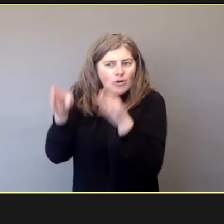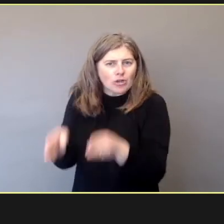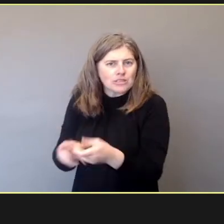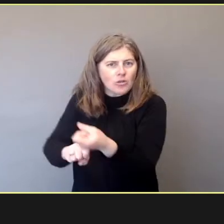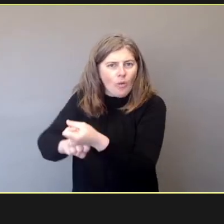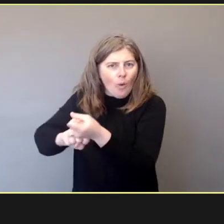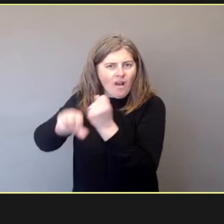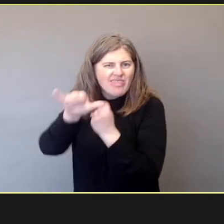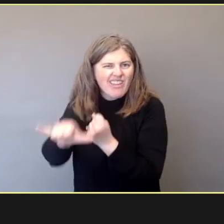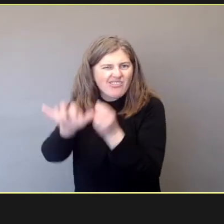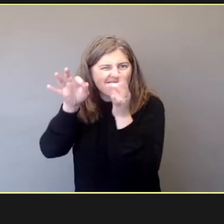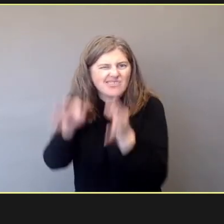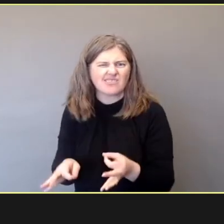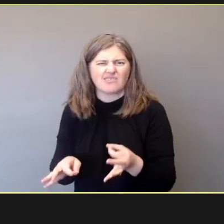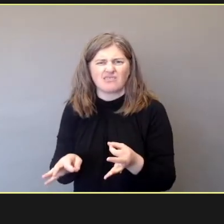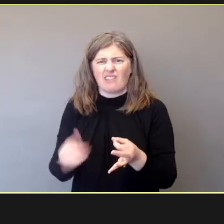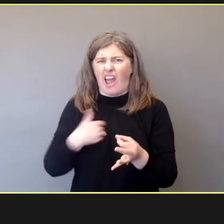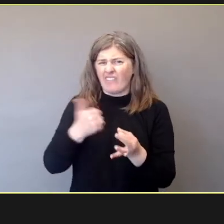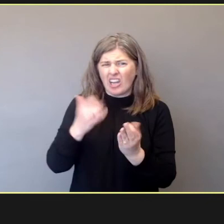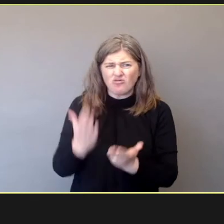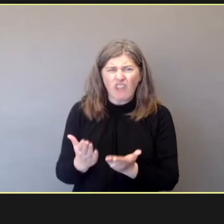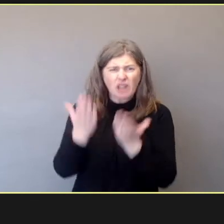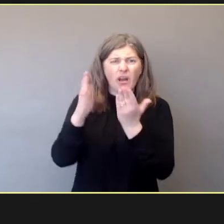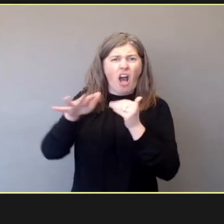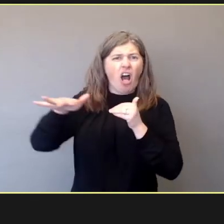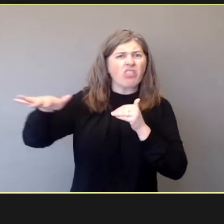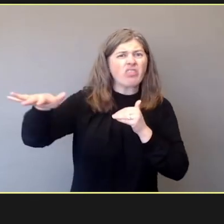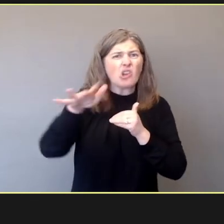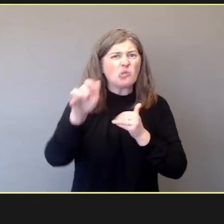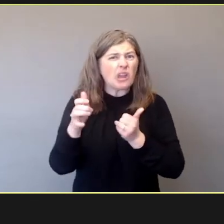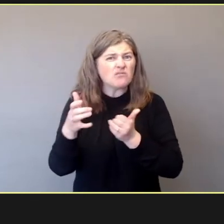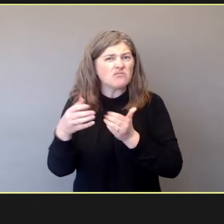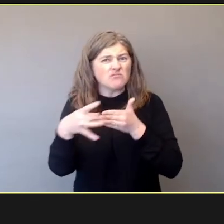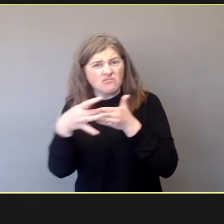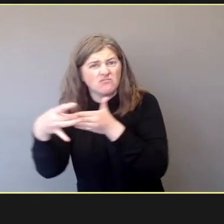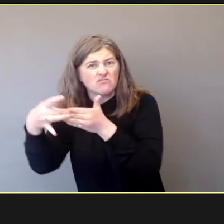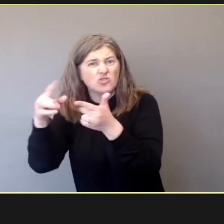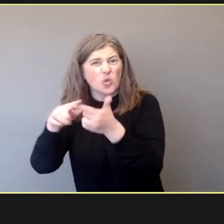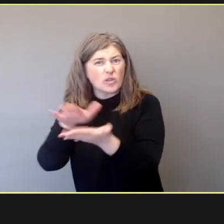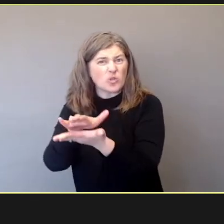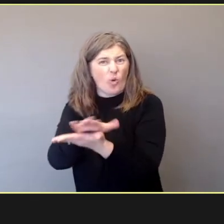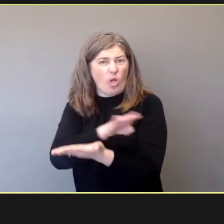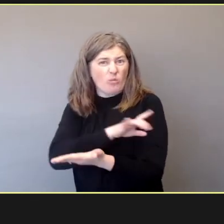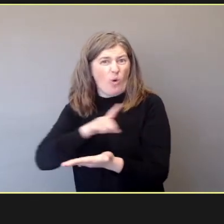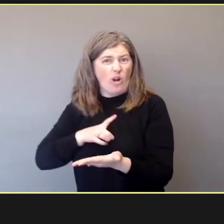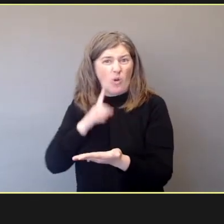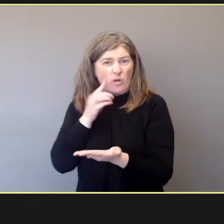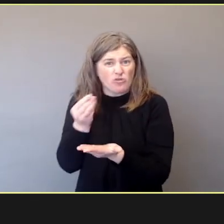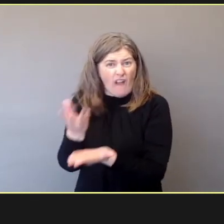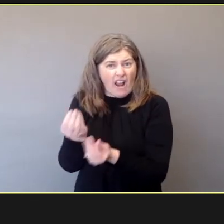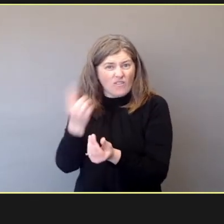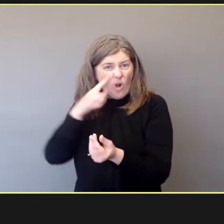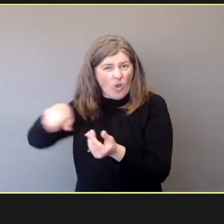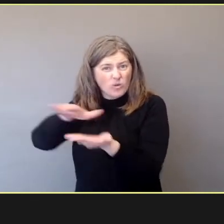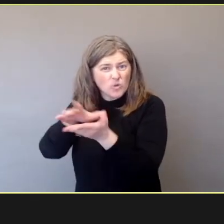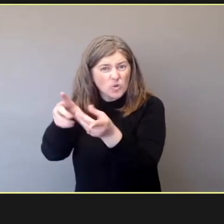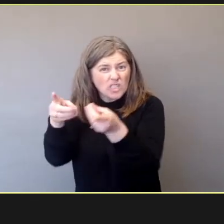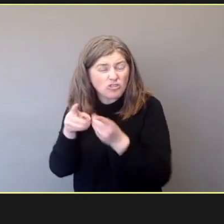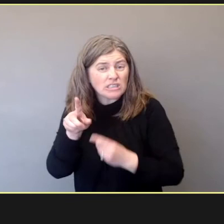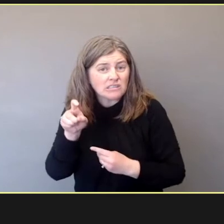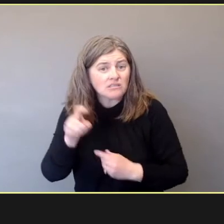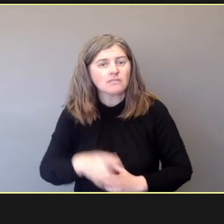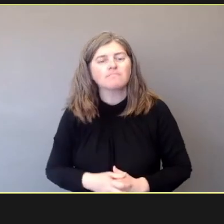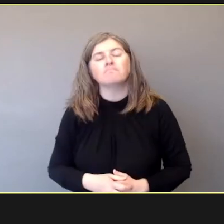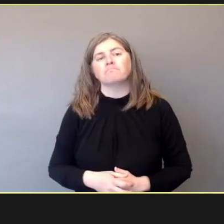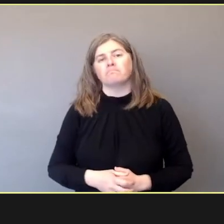up. Are there any recommendations out there that that anyone's providing for these districts, I guess?